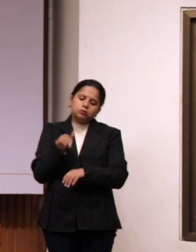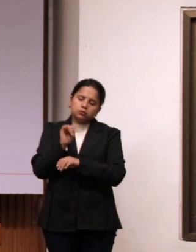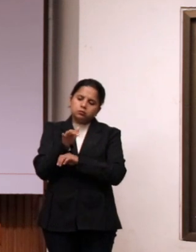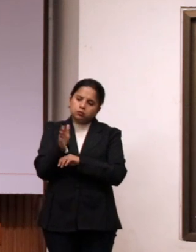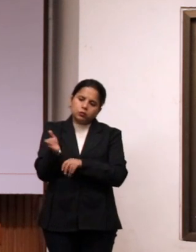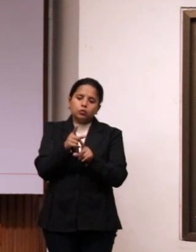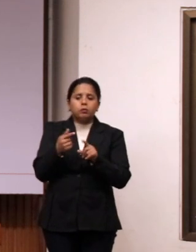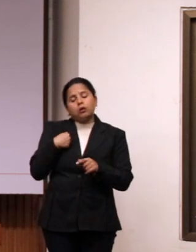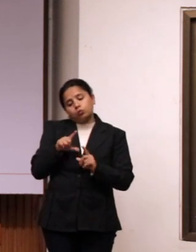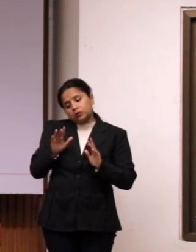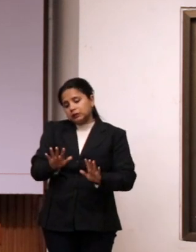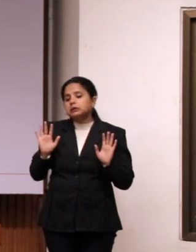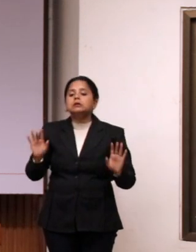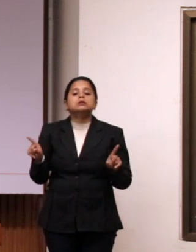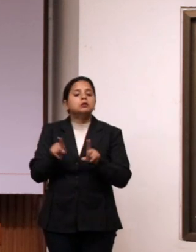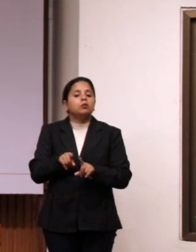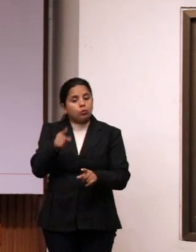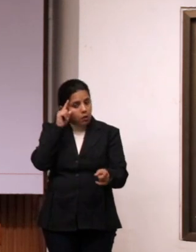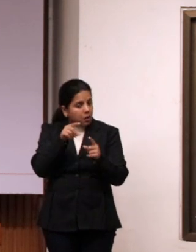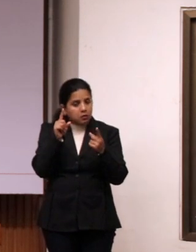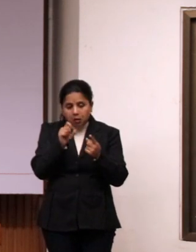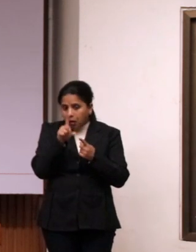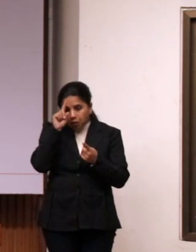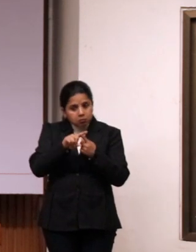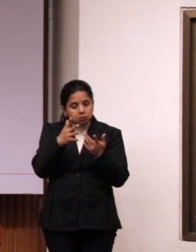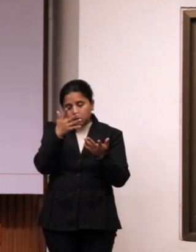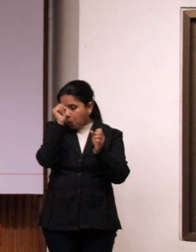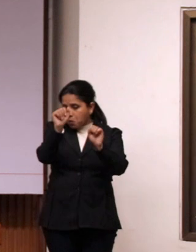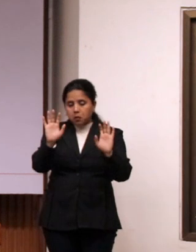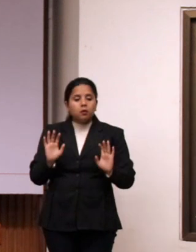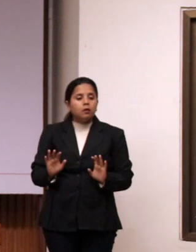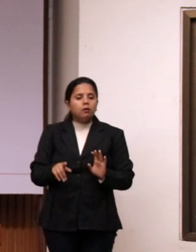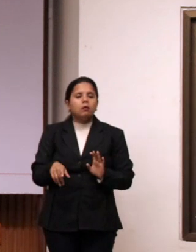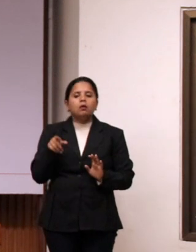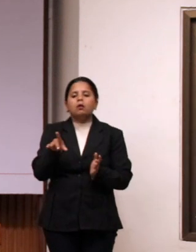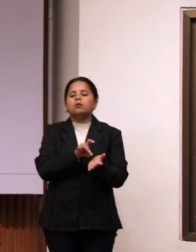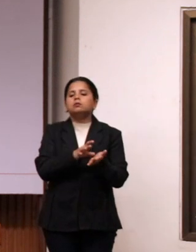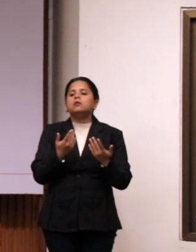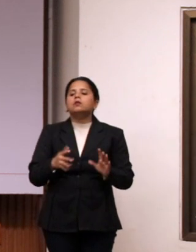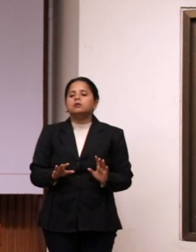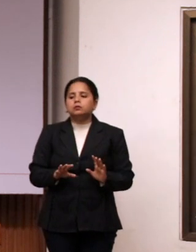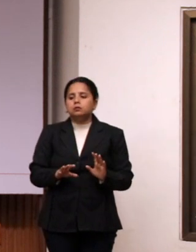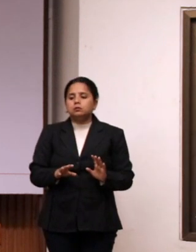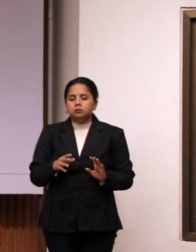you do, but we'll do like this. You agree or not agree? So you have to be rigid. As you said,